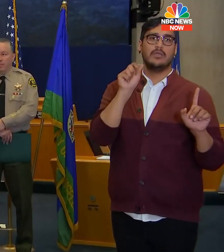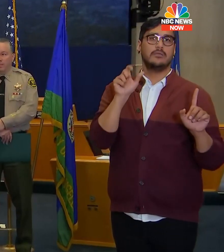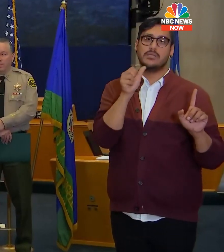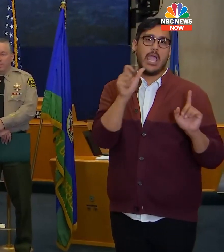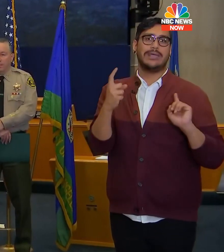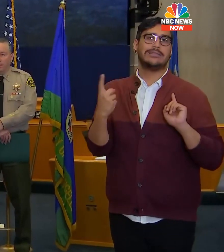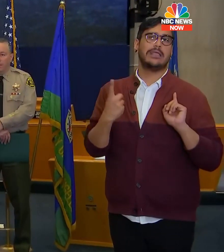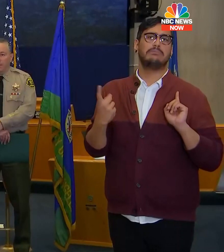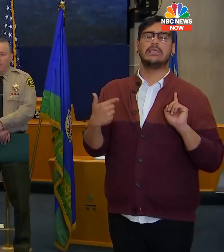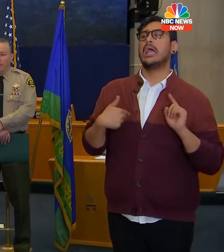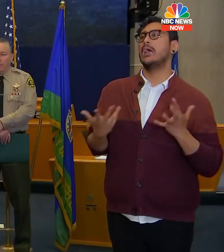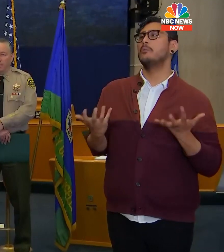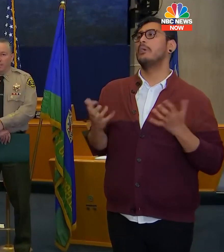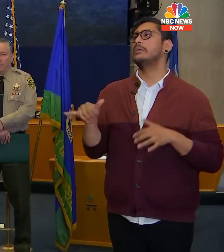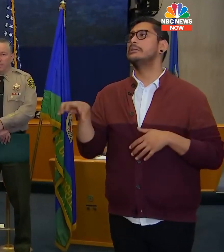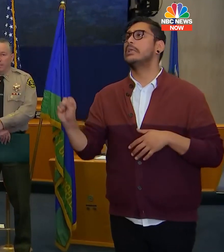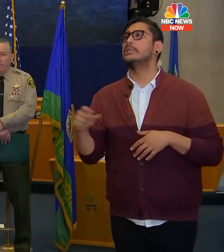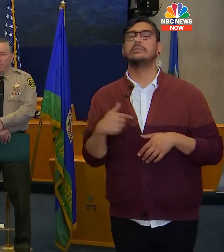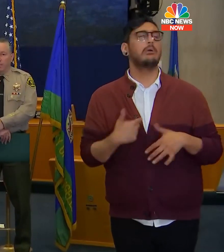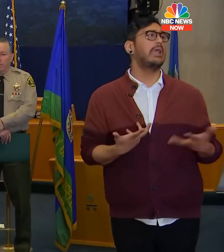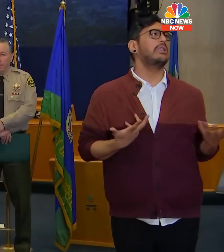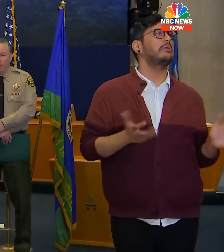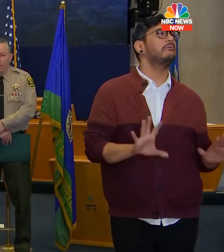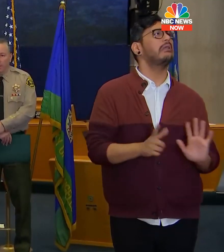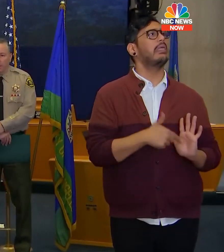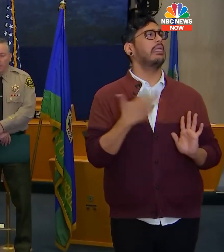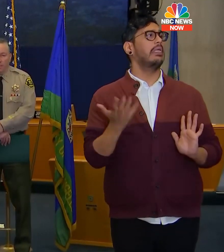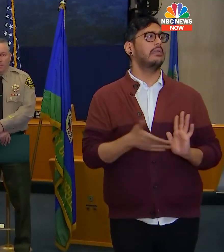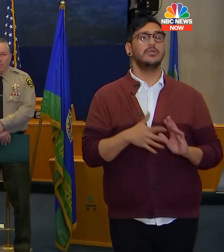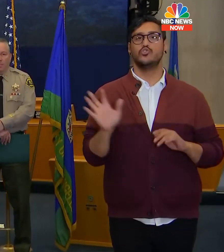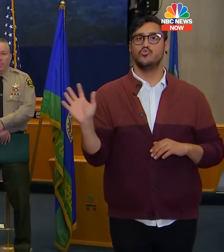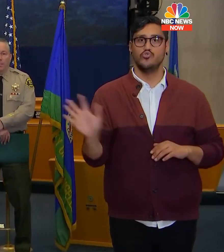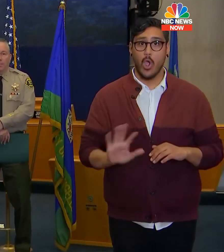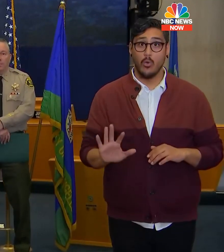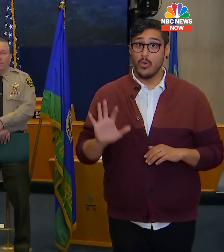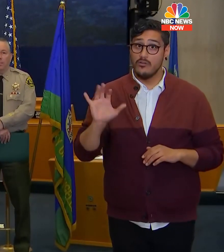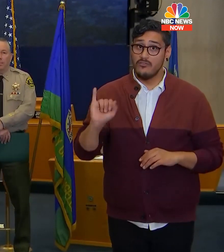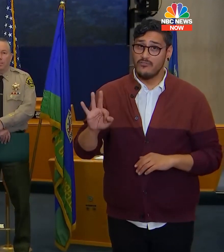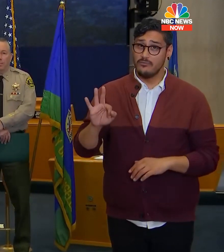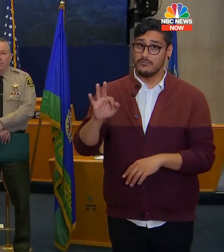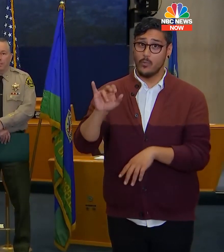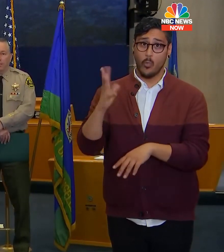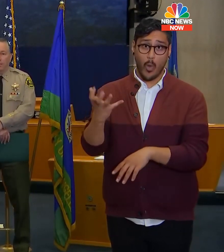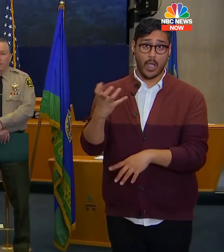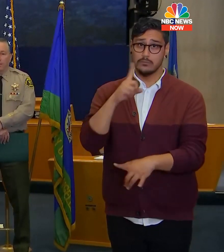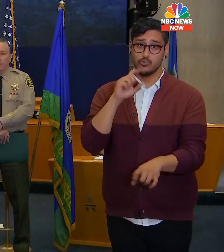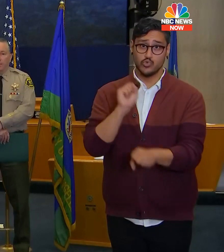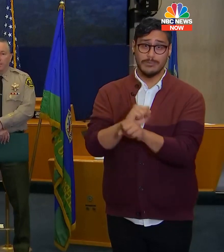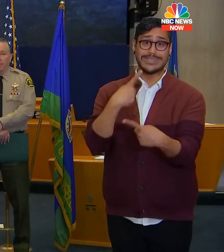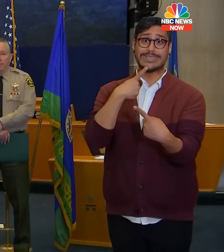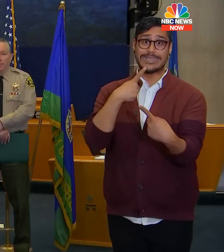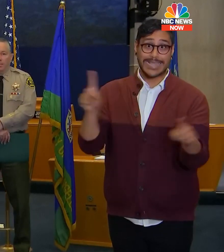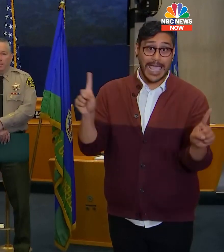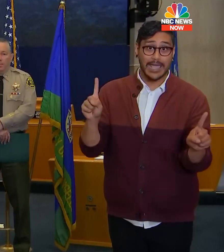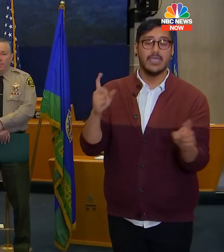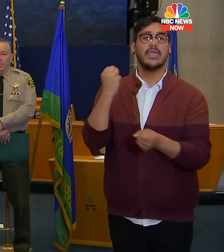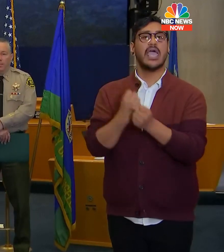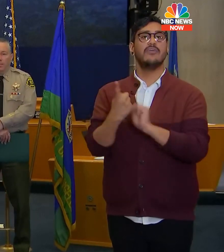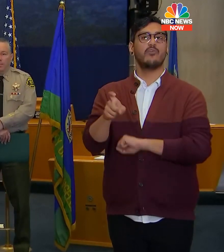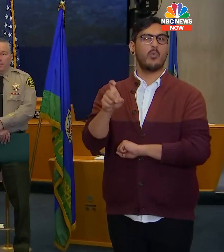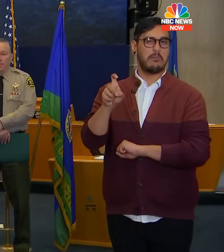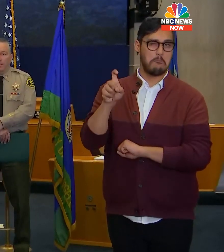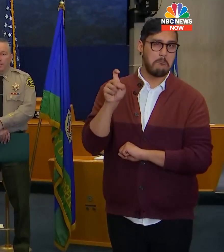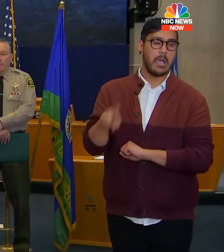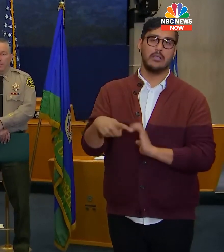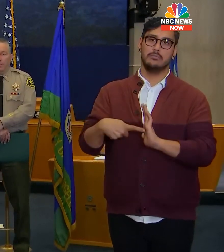veces sí y a veces no. Para que esto sea exitoso, todos necesitamos practicar el